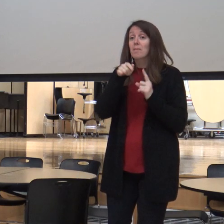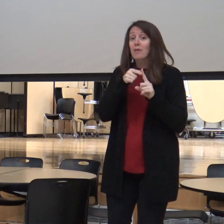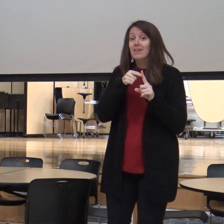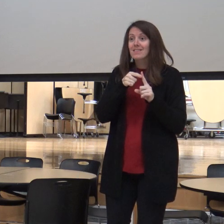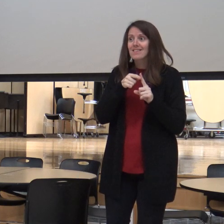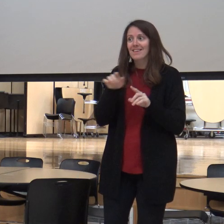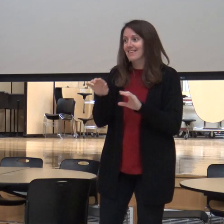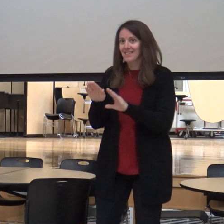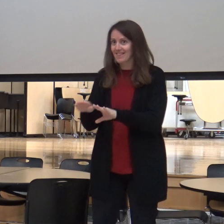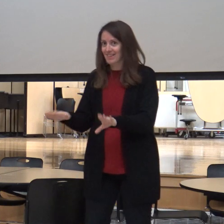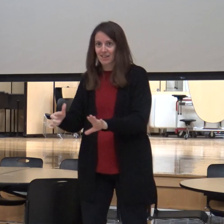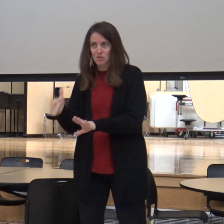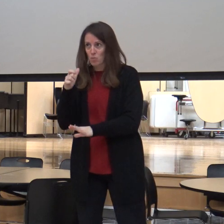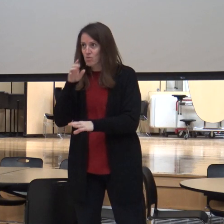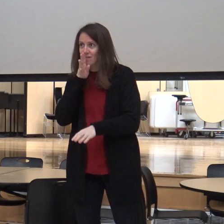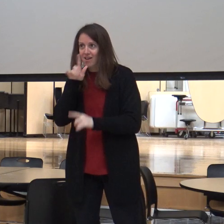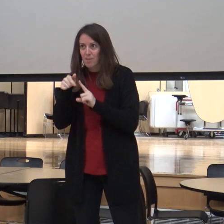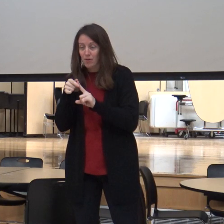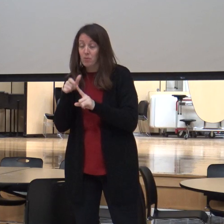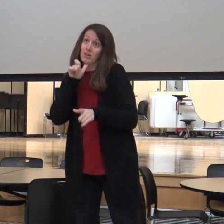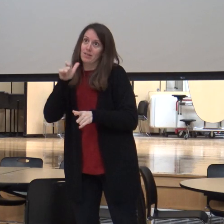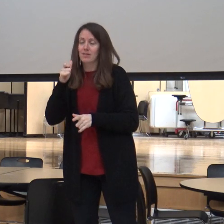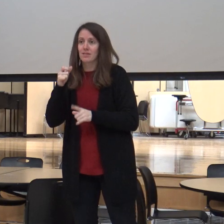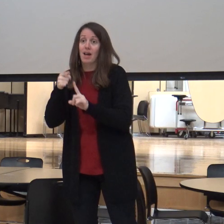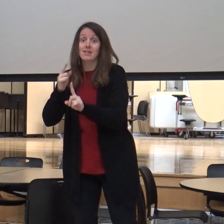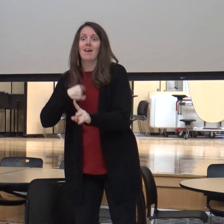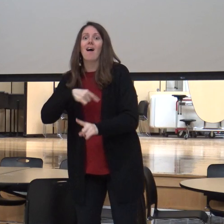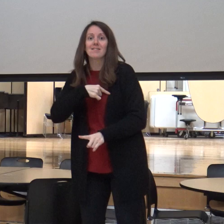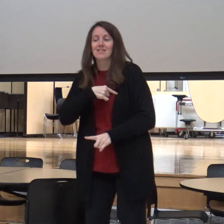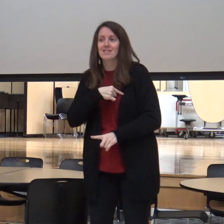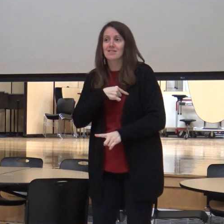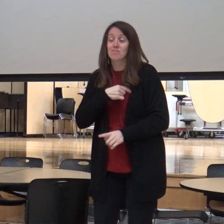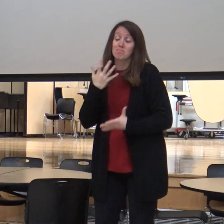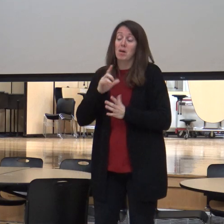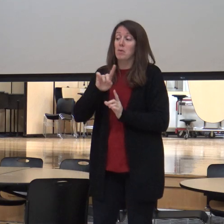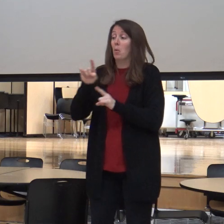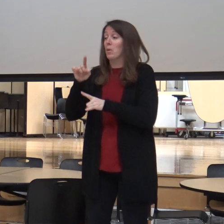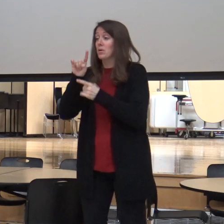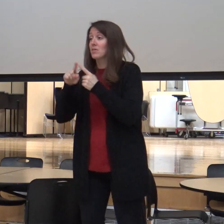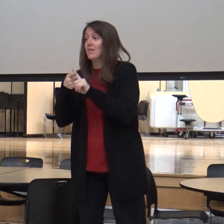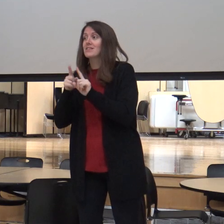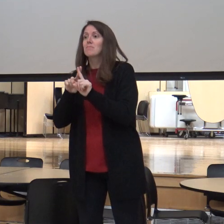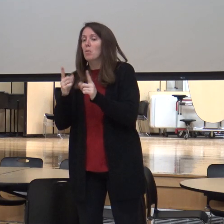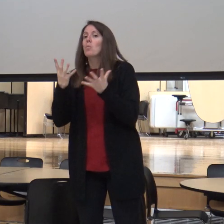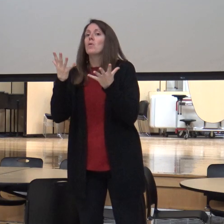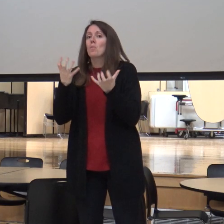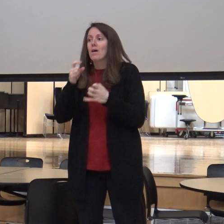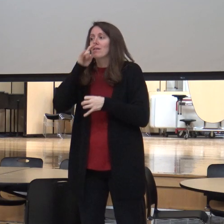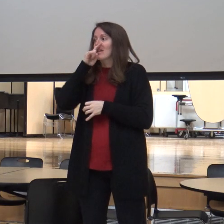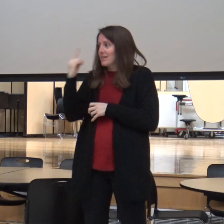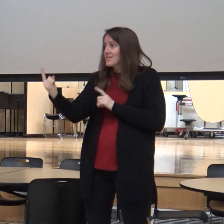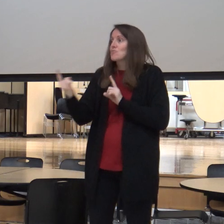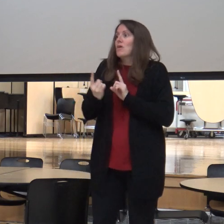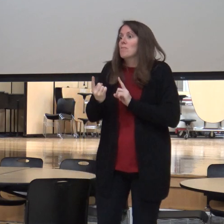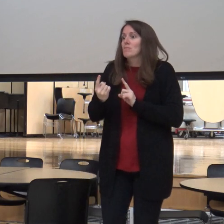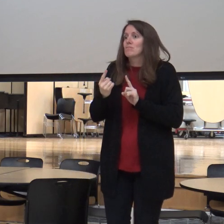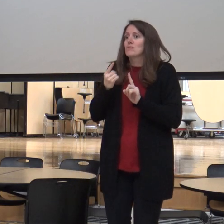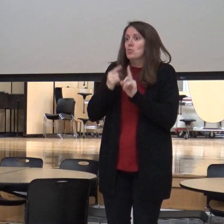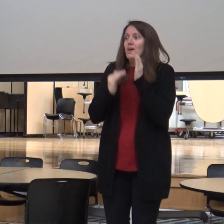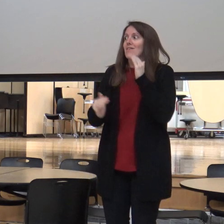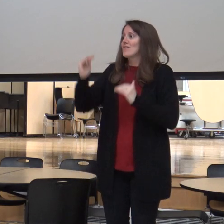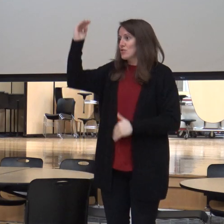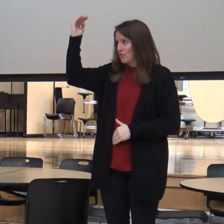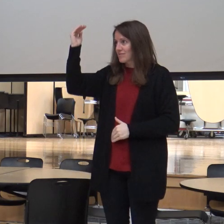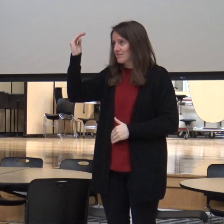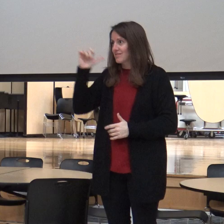friends. But we want them talking to us, they want the counselors, the school administration. We want them to have adults driving